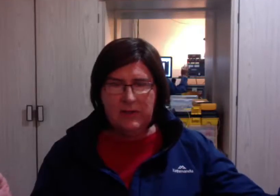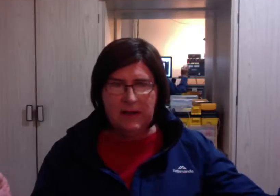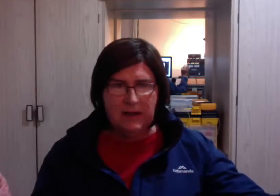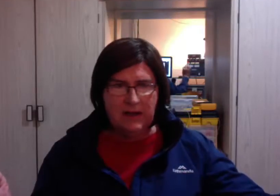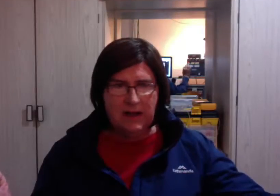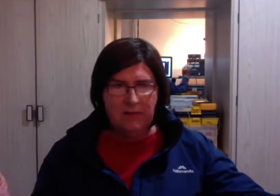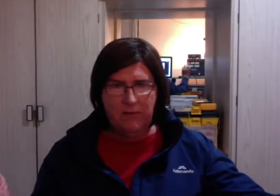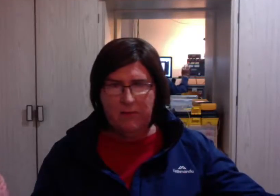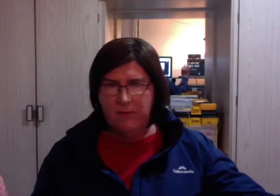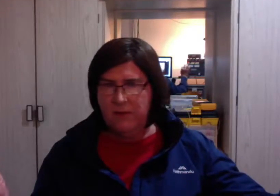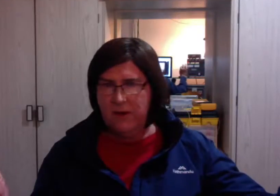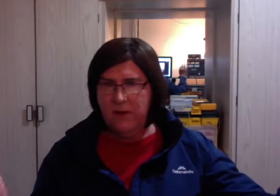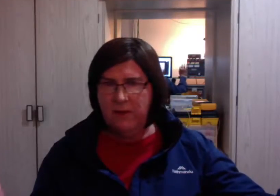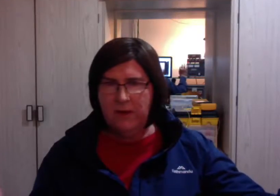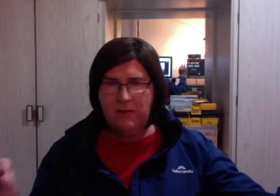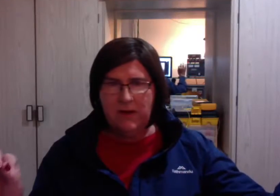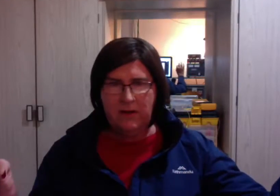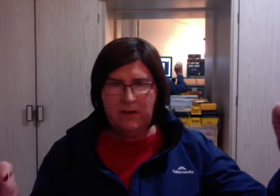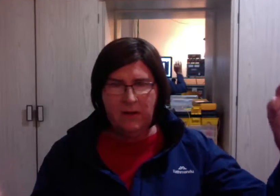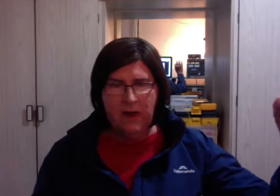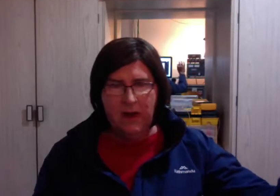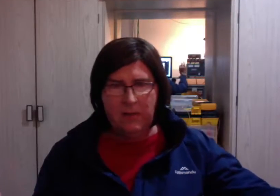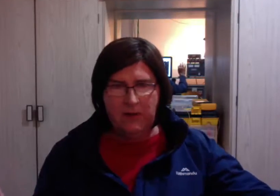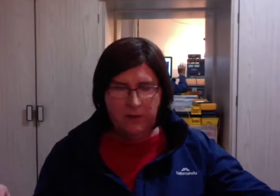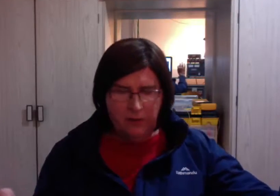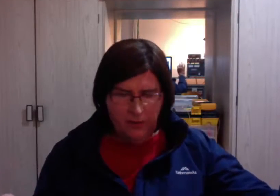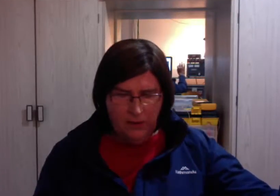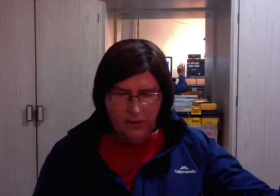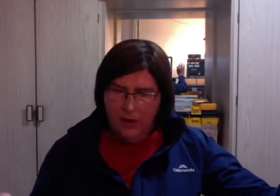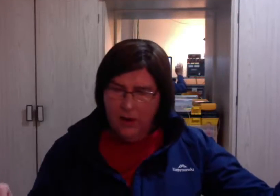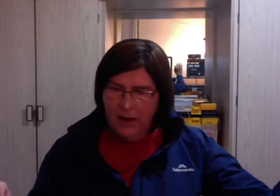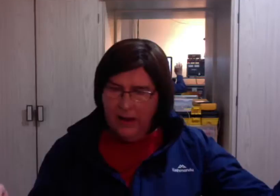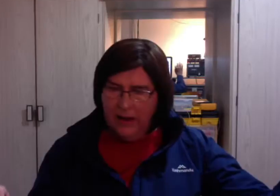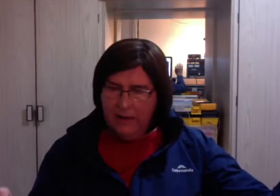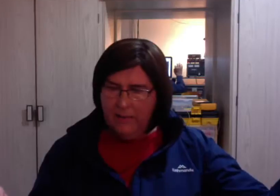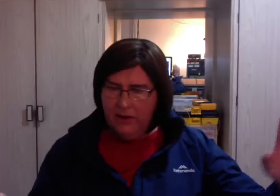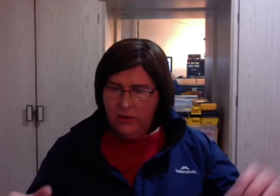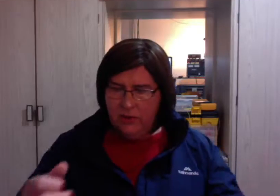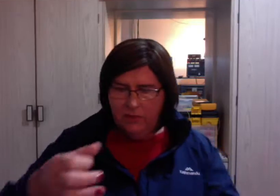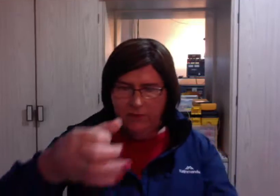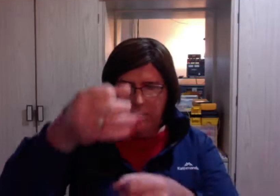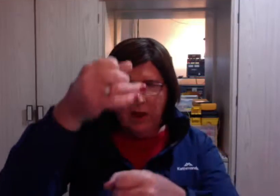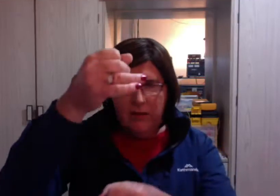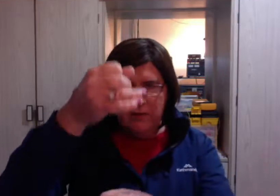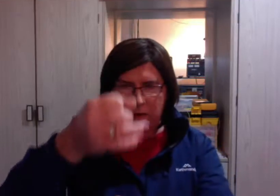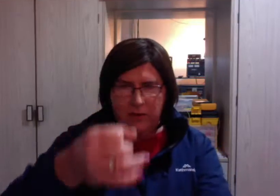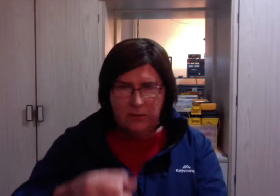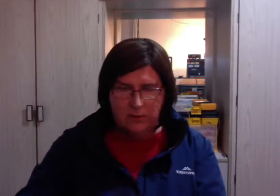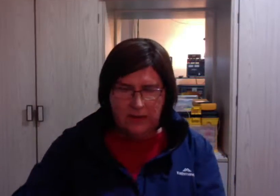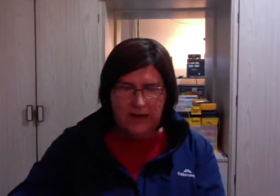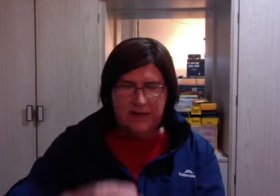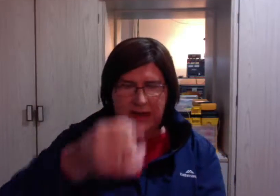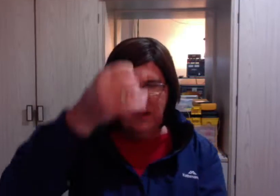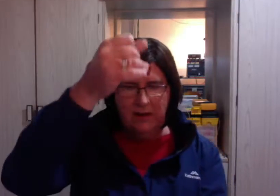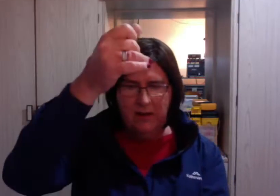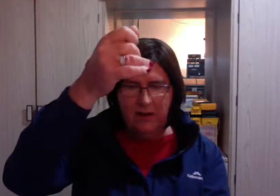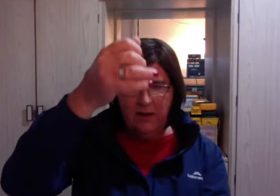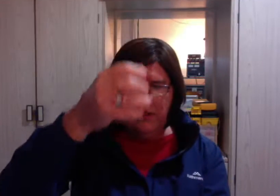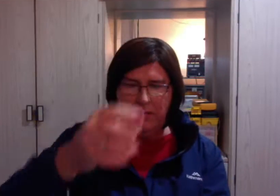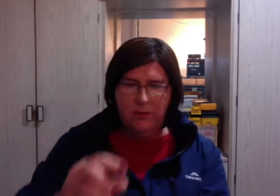that you can get from, you know, the big green hardware store. Make sure it fits over the antenna on your bull bar.